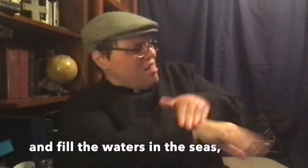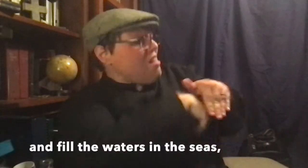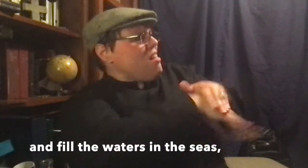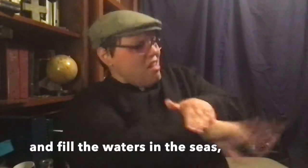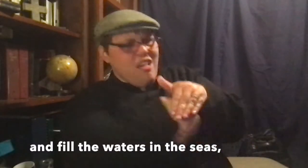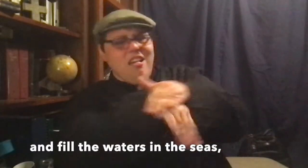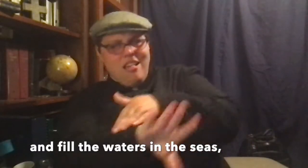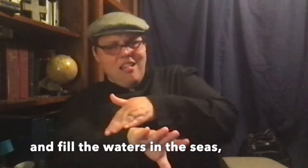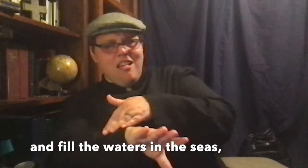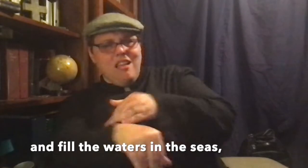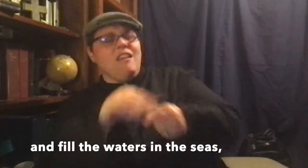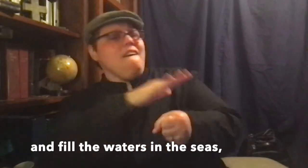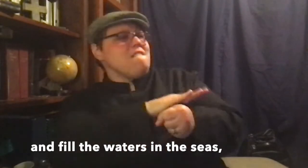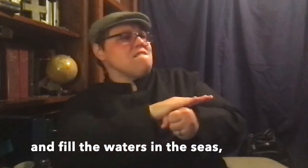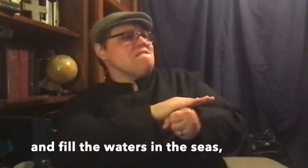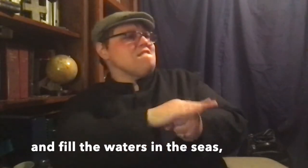the waters of the seas.